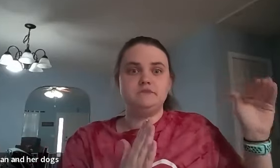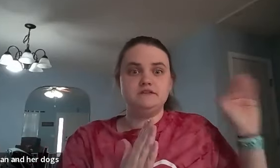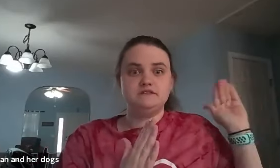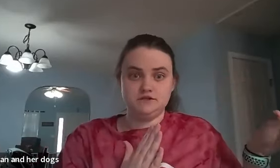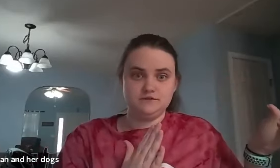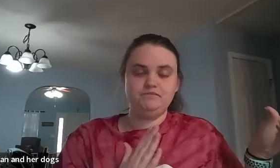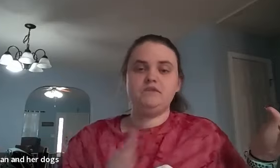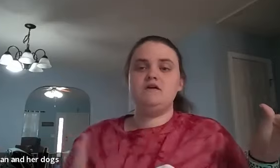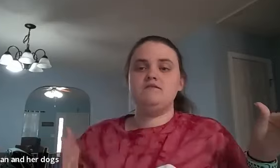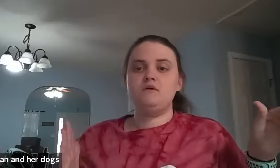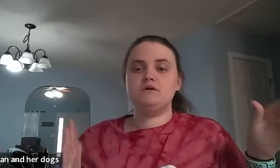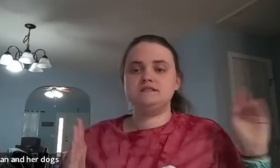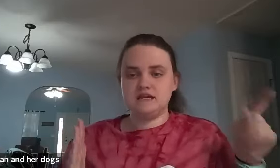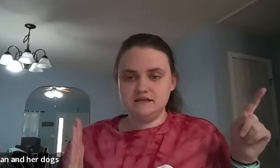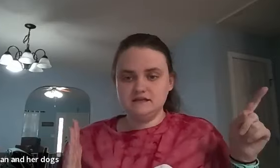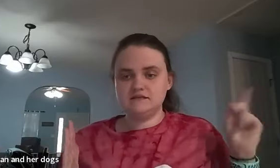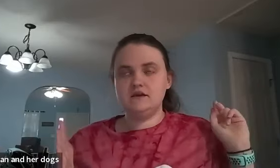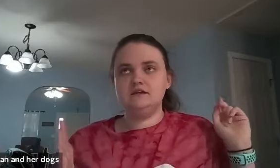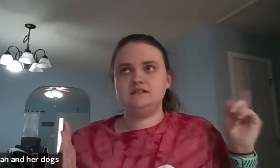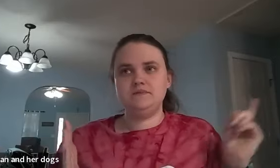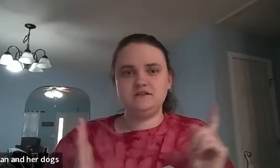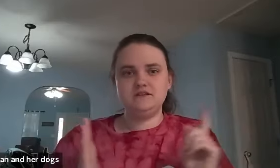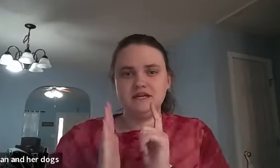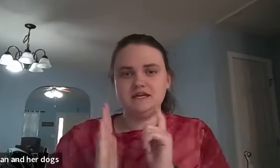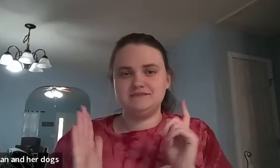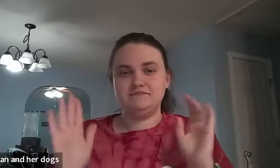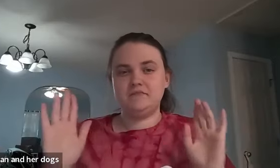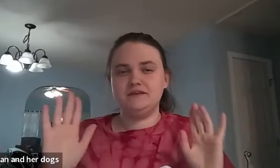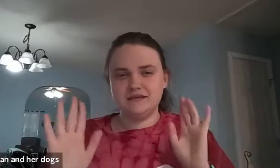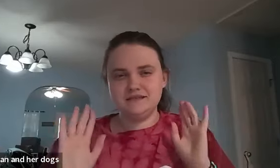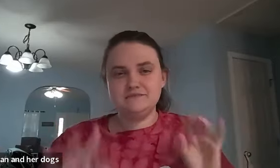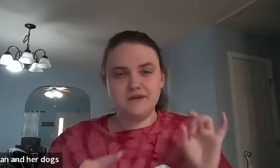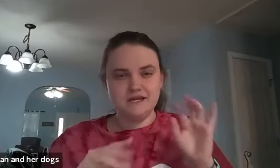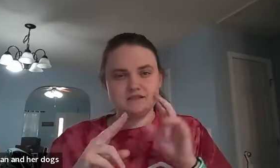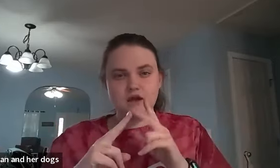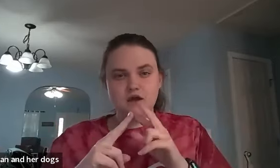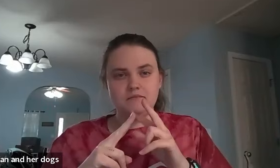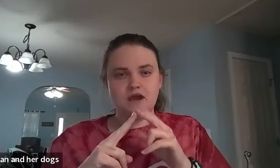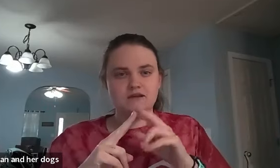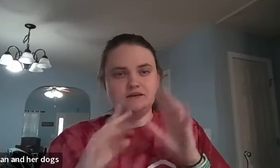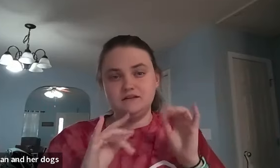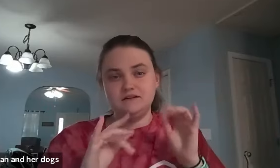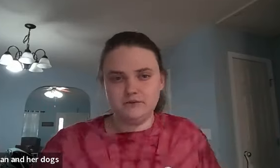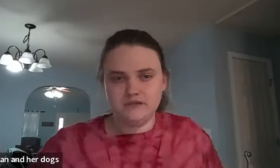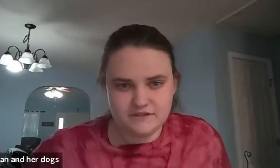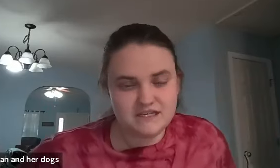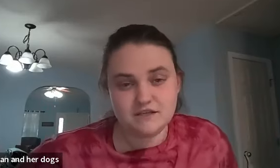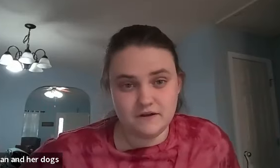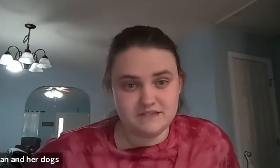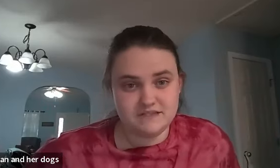months, years. For seconds, typically it's seconds and minutes kind of can get a little bit confusing because they're very similar.